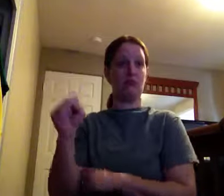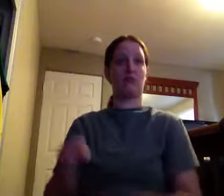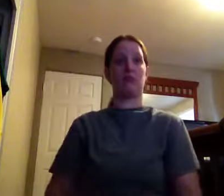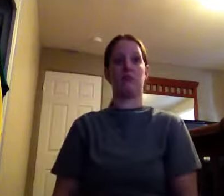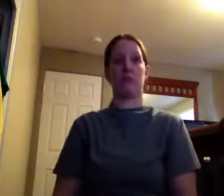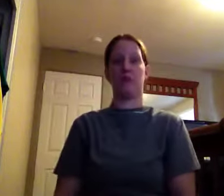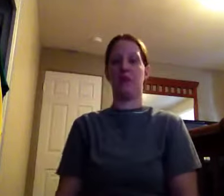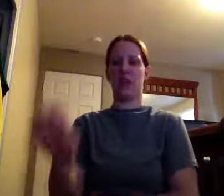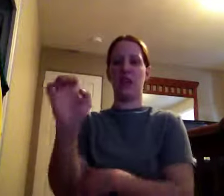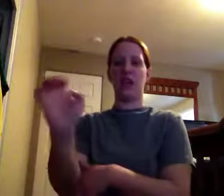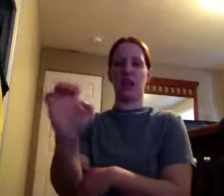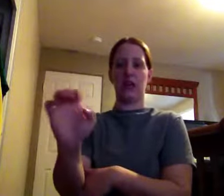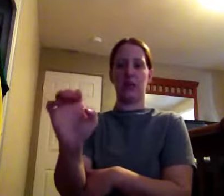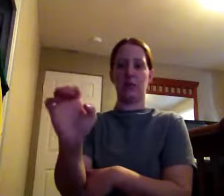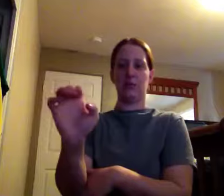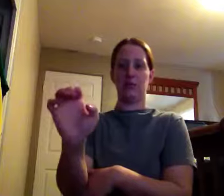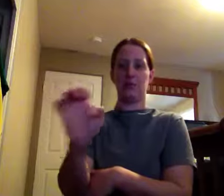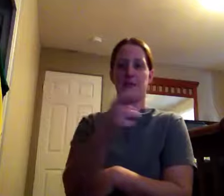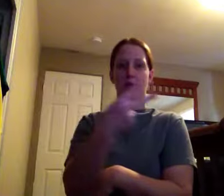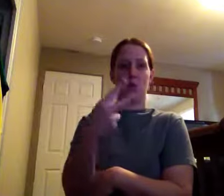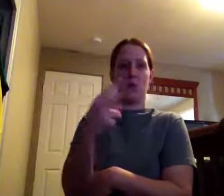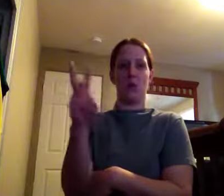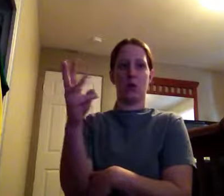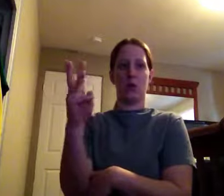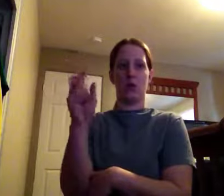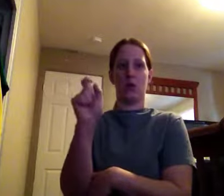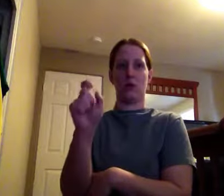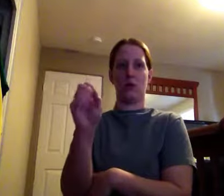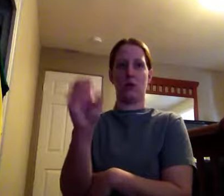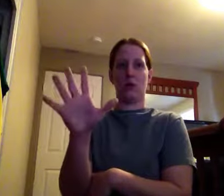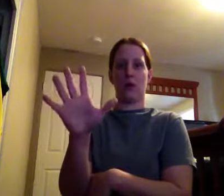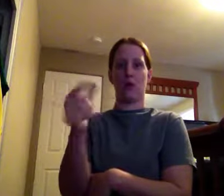That's what this adds up to equal, 16.05 grams per mole.